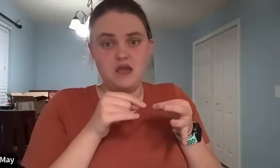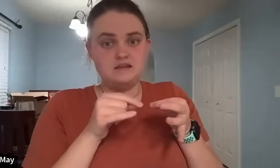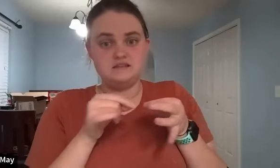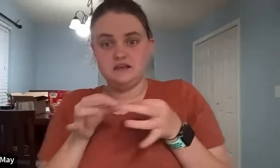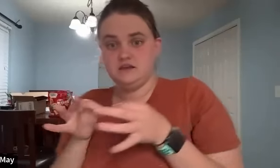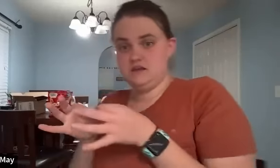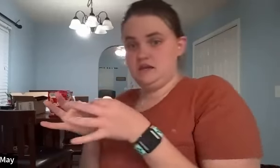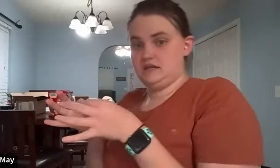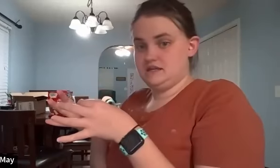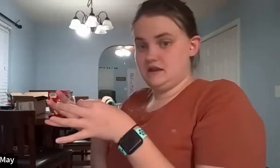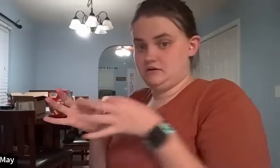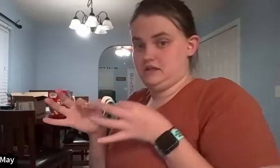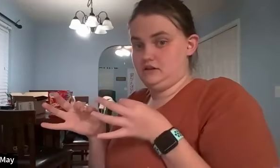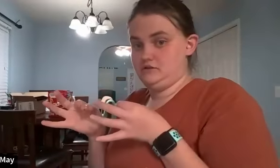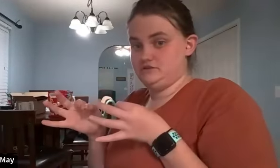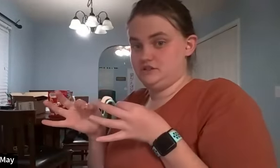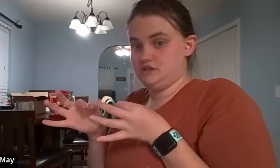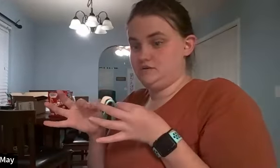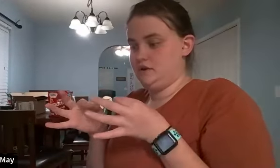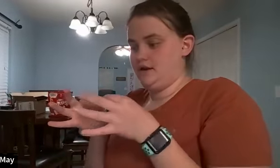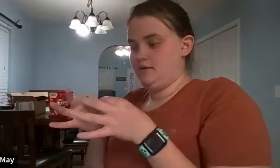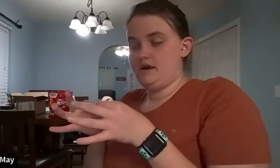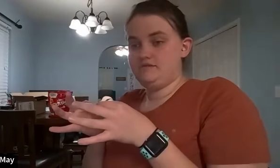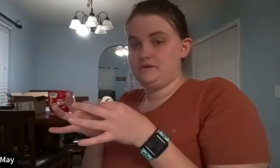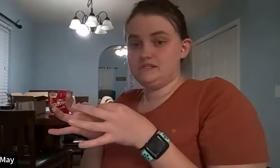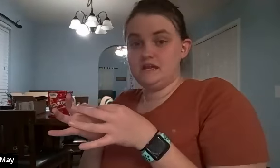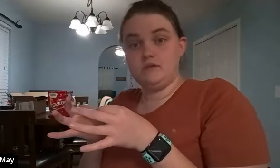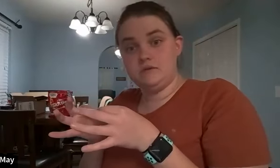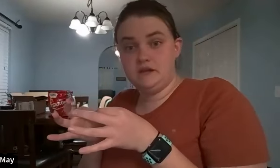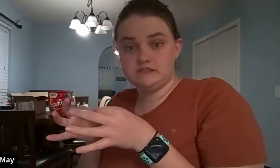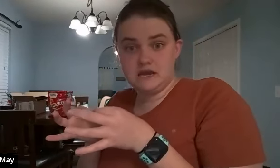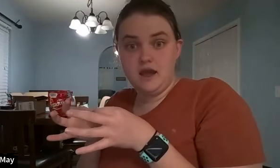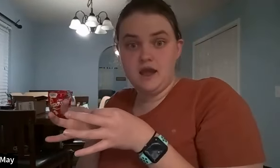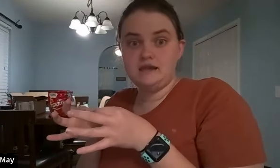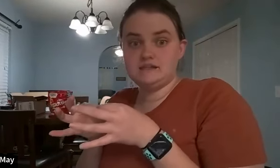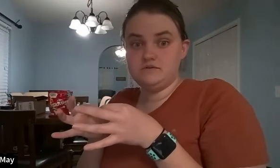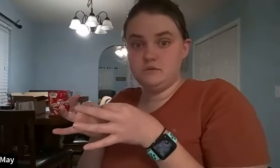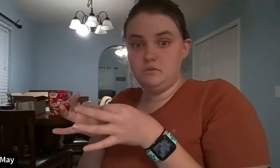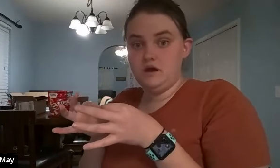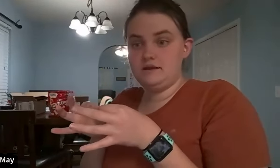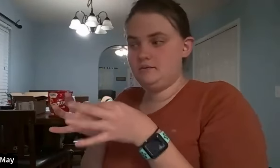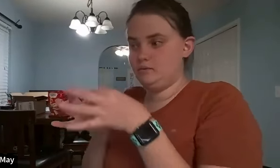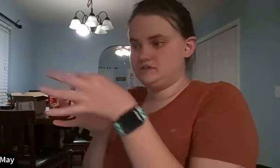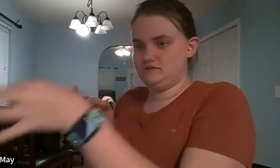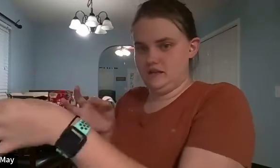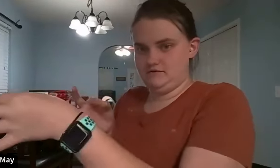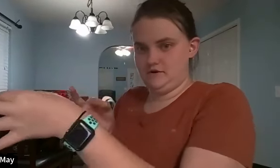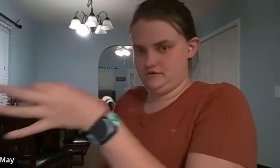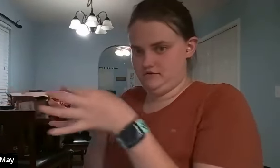as like, it's now getting closer to you. Where if it was like, well, the meeting was at 9, it's moved to 1, was now farther from